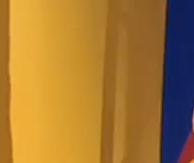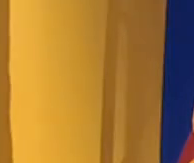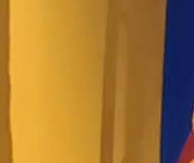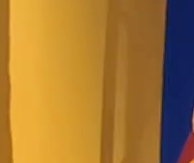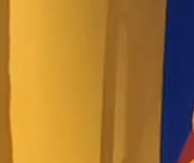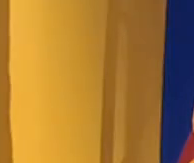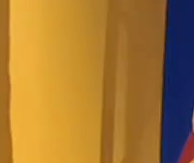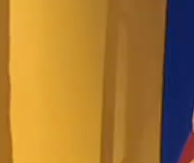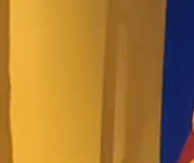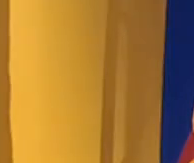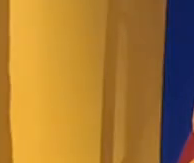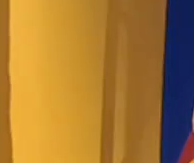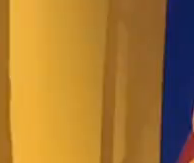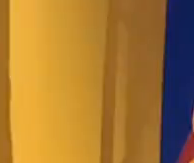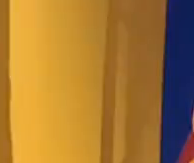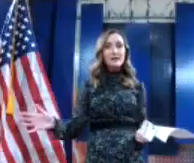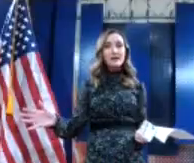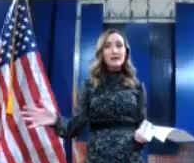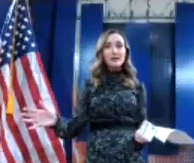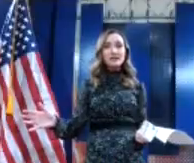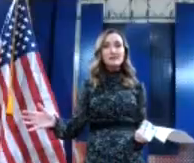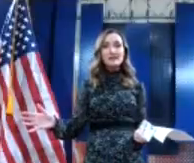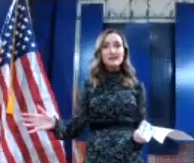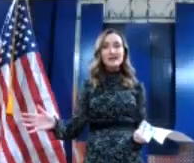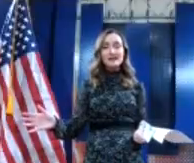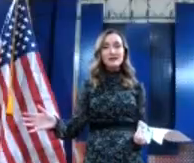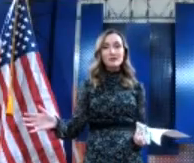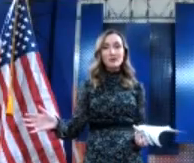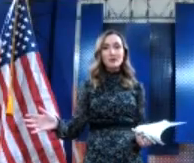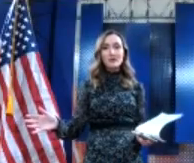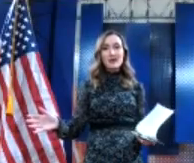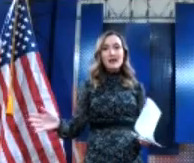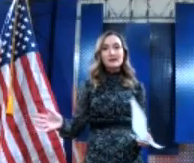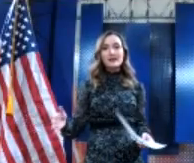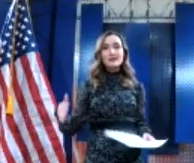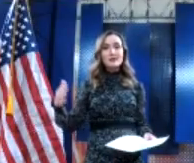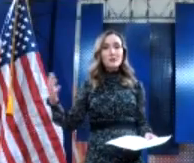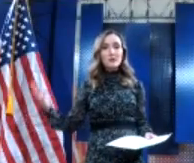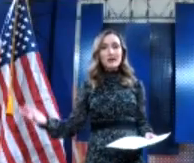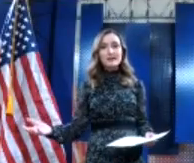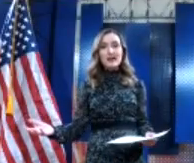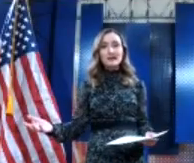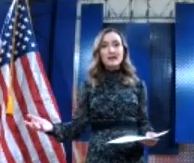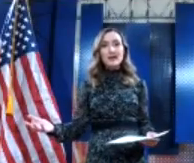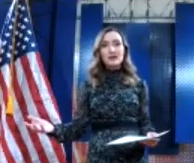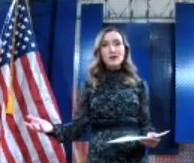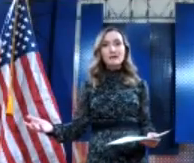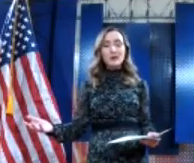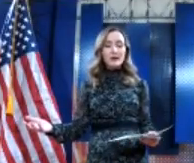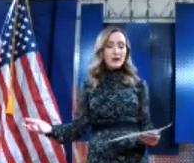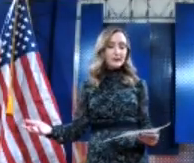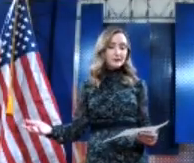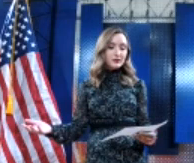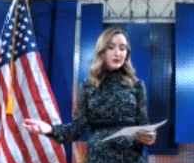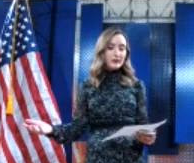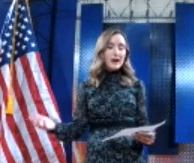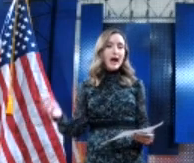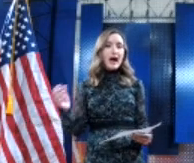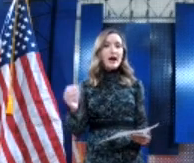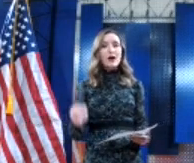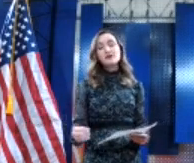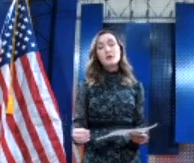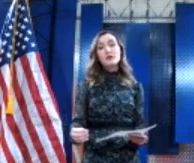B? Is it going to be a Zoom kind of a Christmas and Thanksgiving for you? Let us know what exactly you have going on this